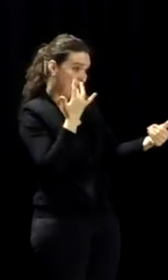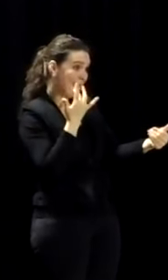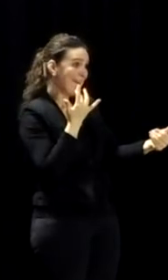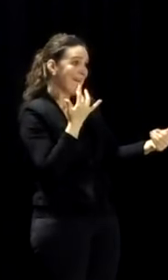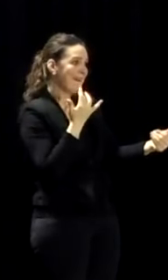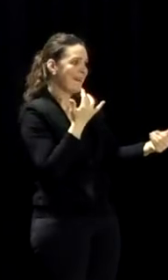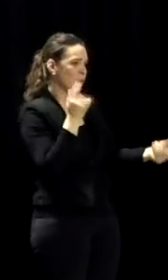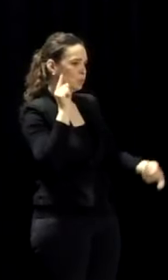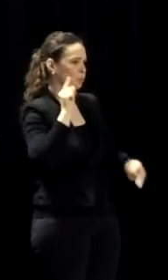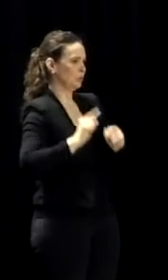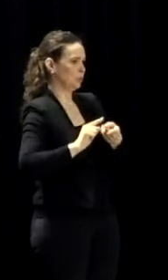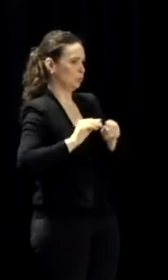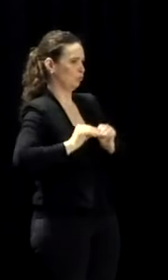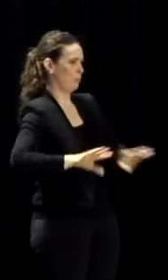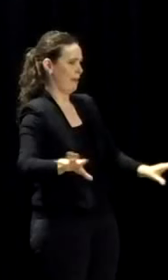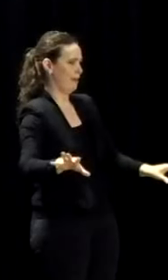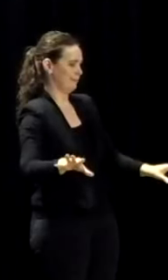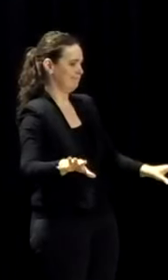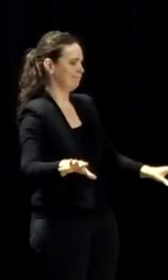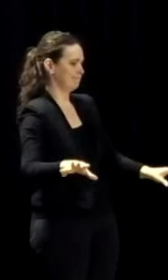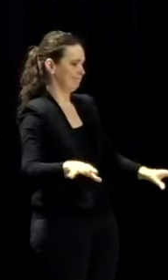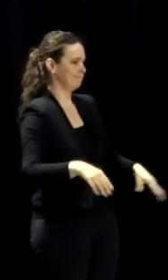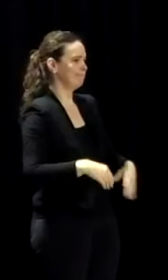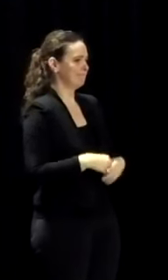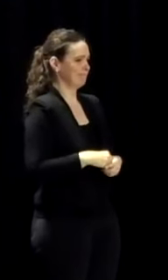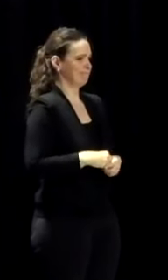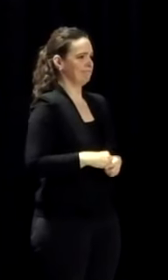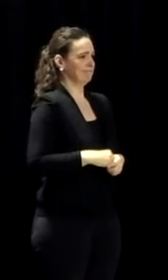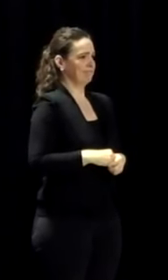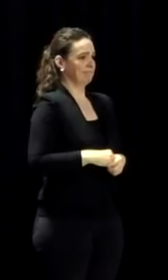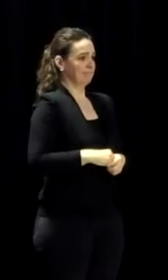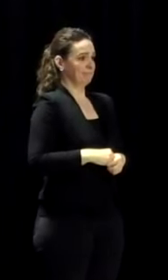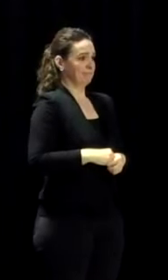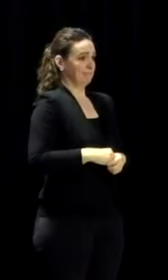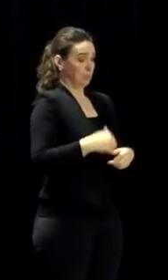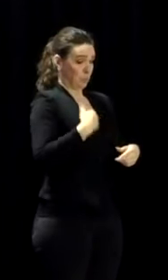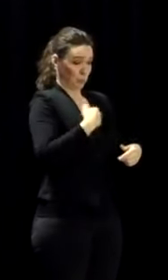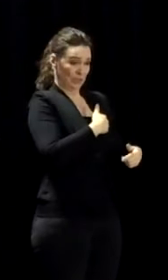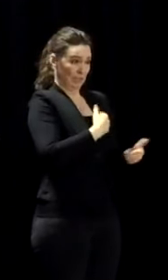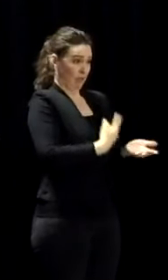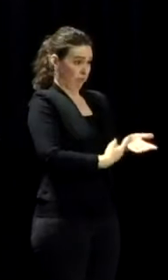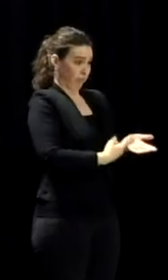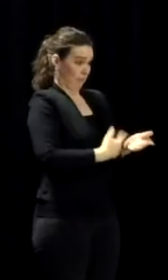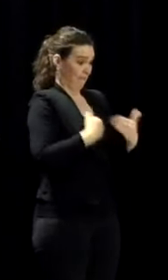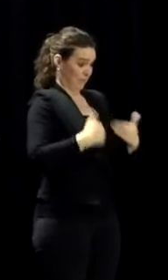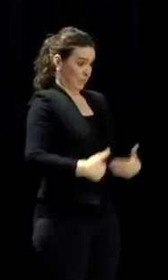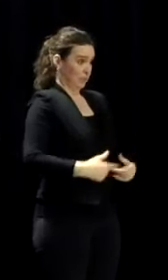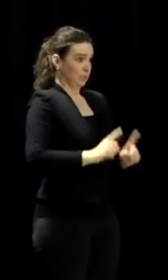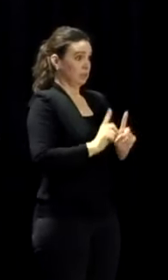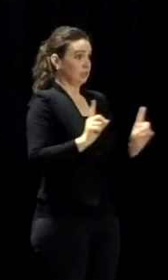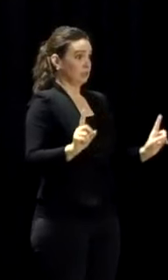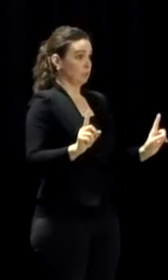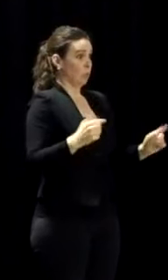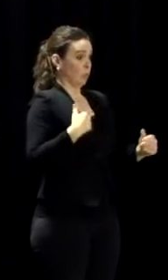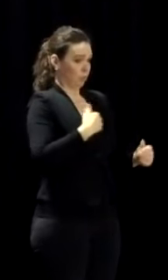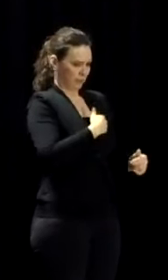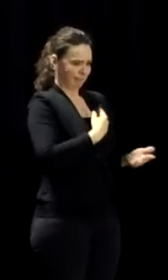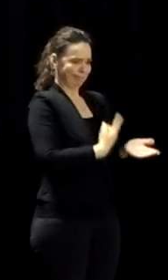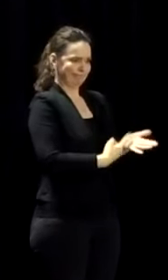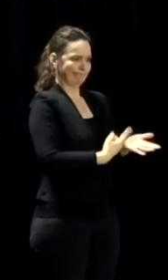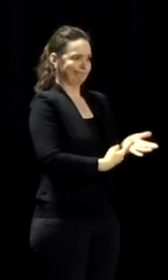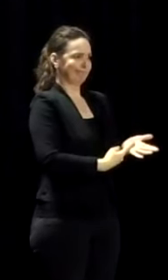curve. But in addition to talking about social distancing, I also want to talk about medical distancing, because there are some people